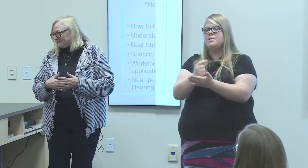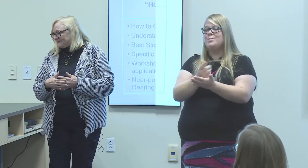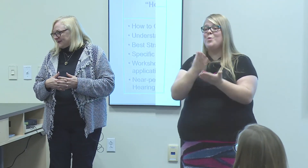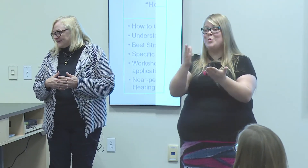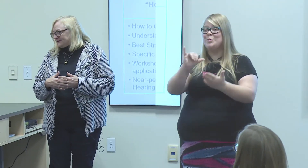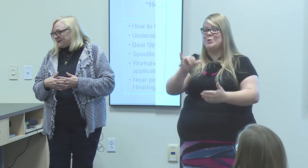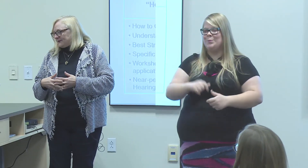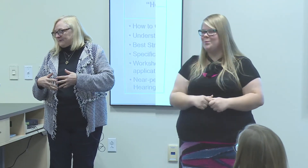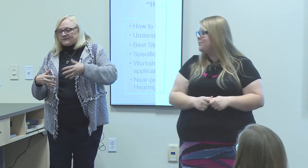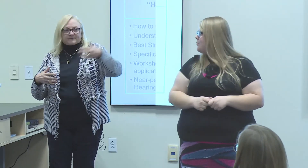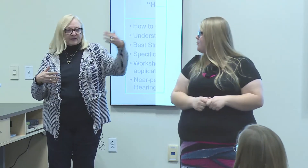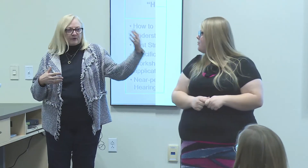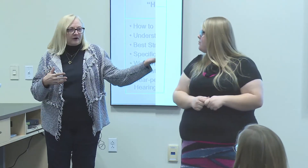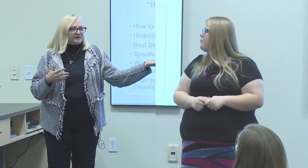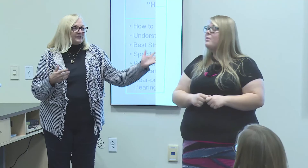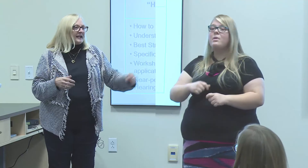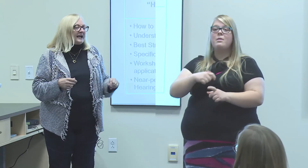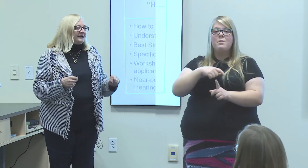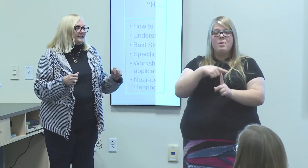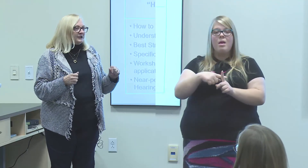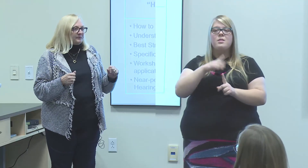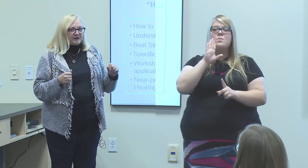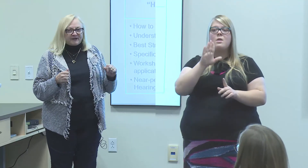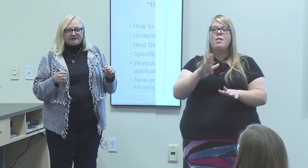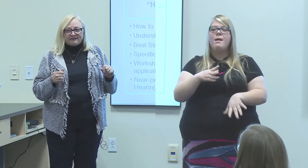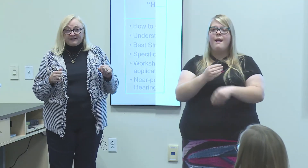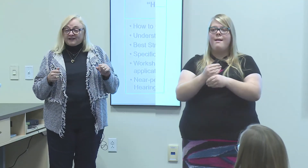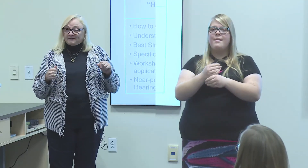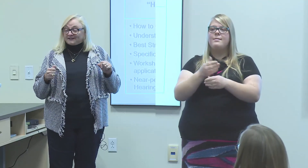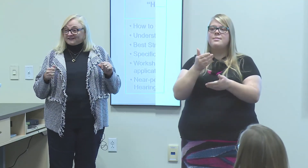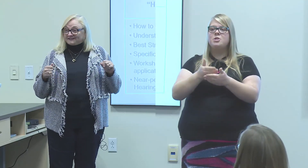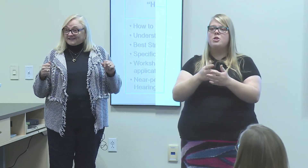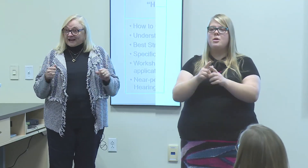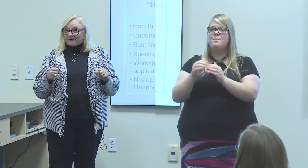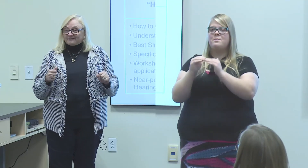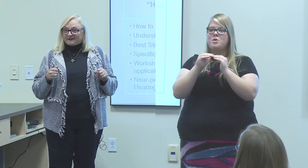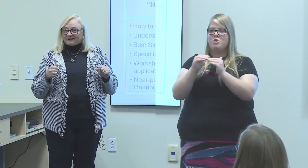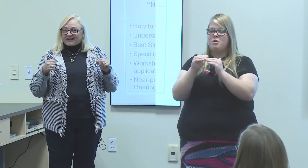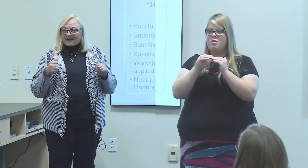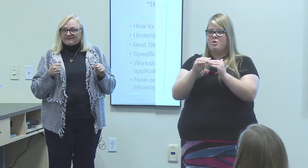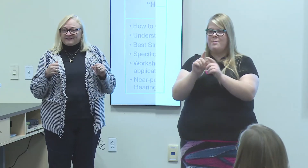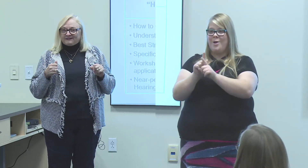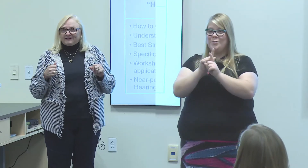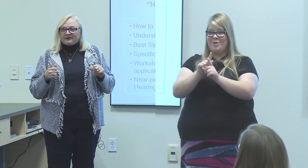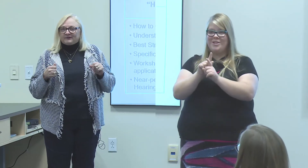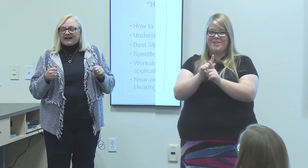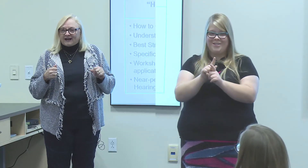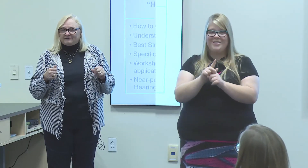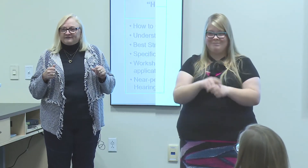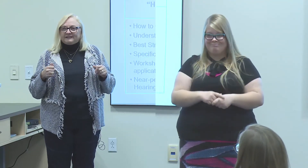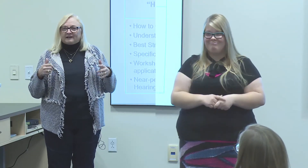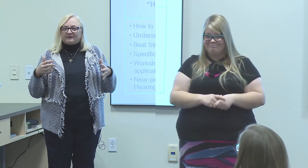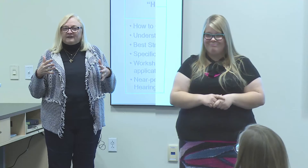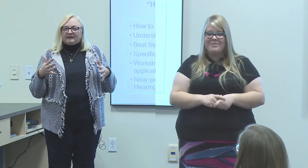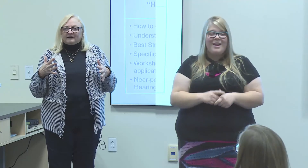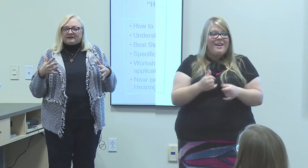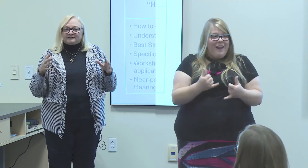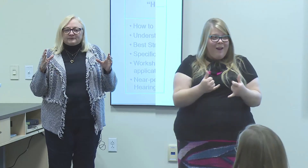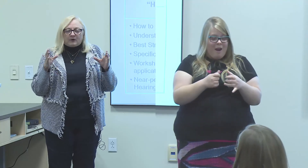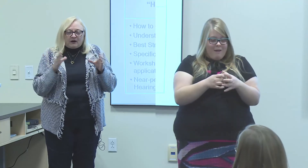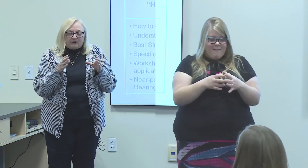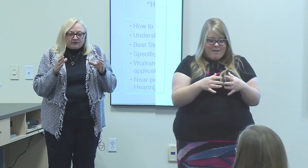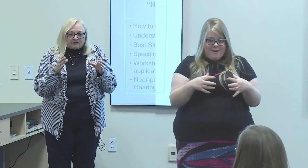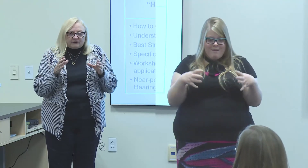well. So, and we're also going to add in near peer mentoring, because now we're very happy. We have,